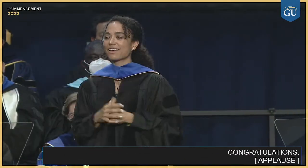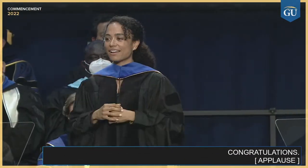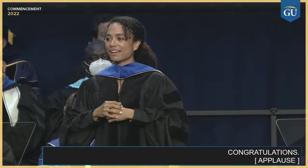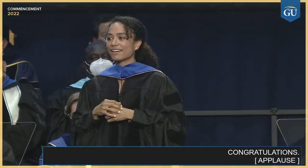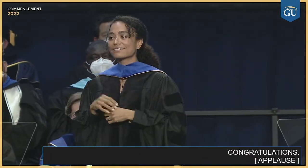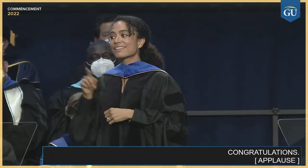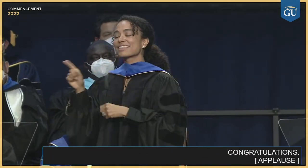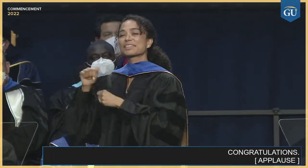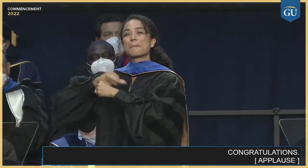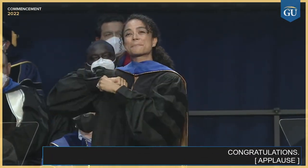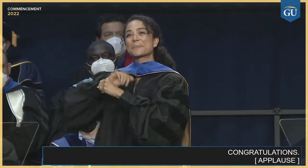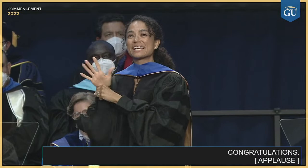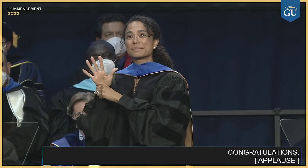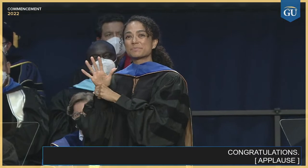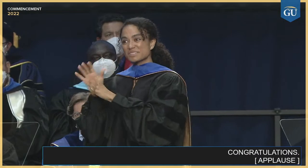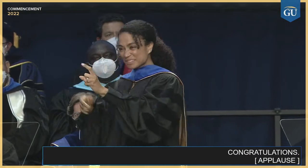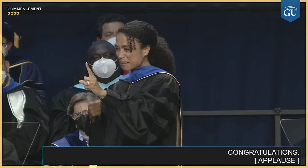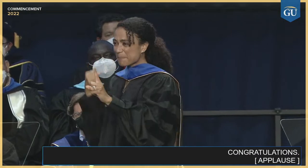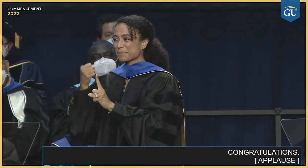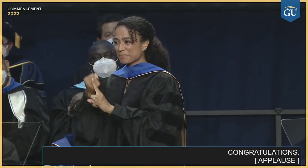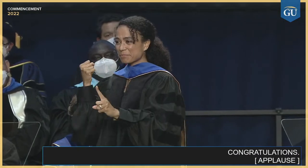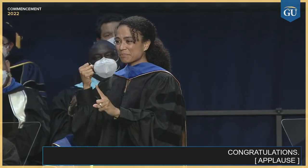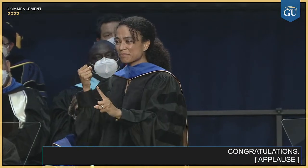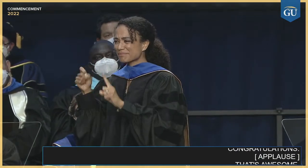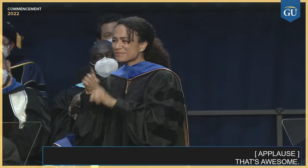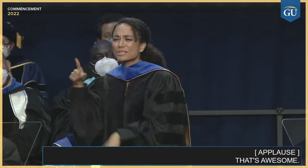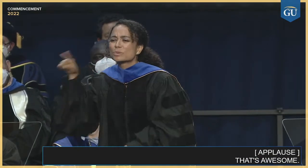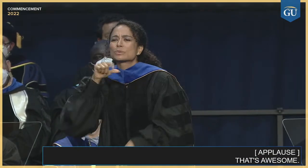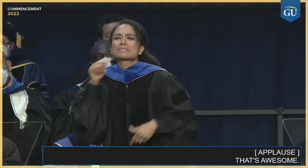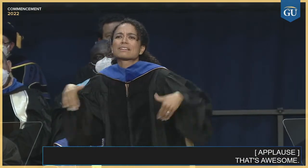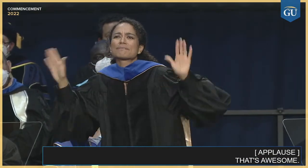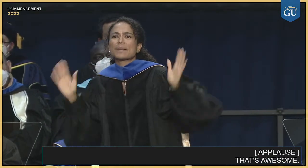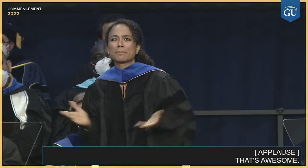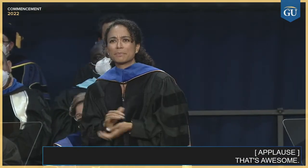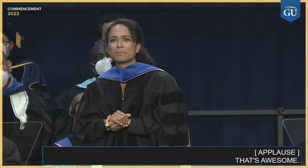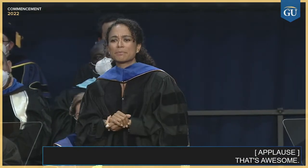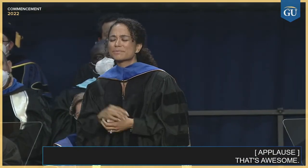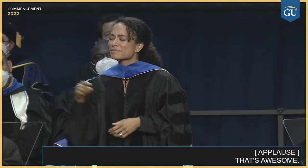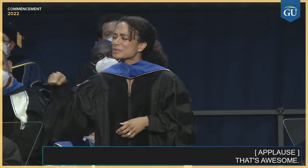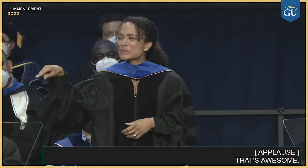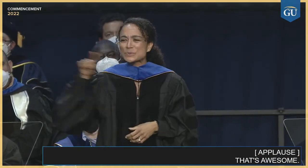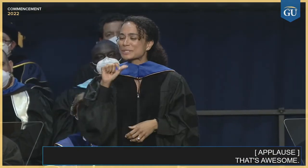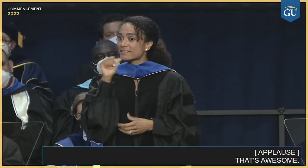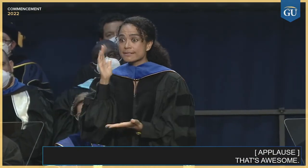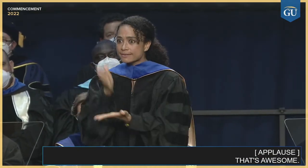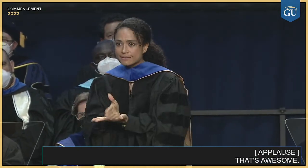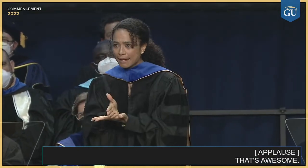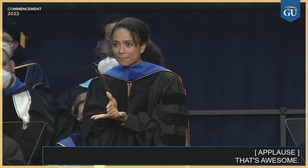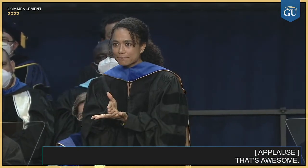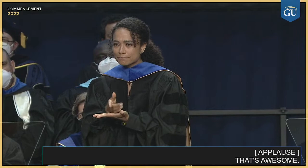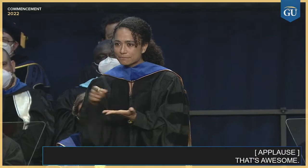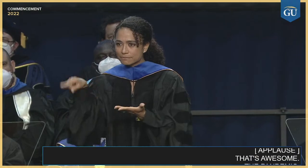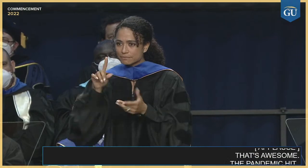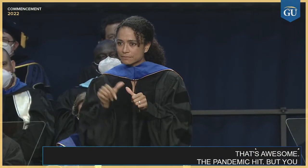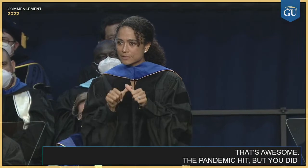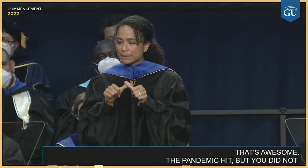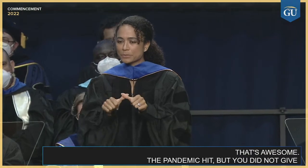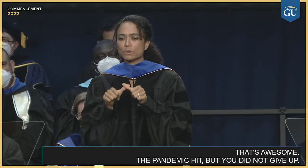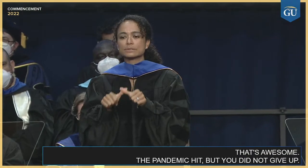That's awesome. The pandemic hit, but you did not give up. You did not